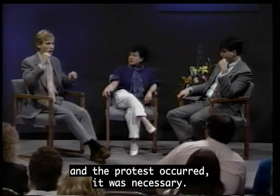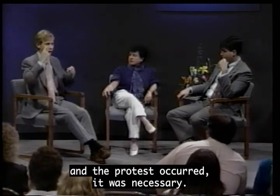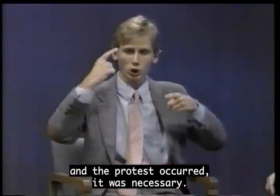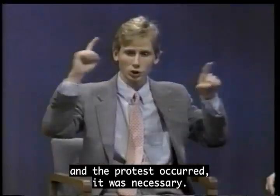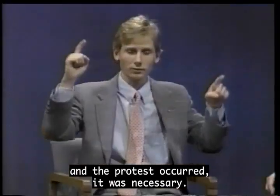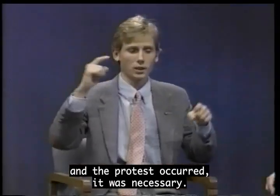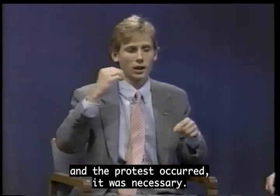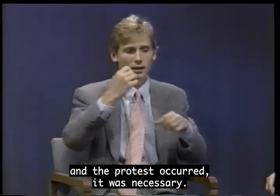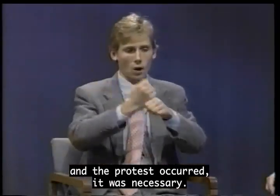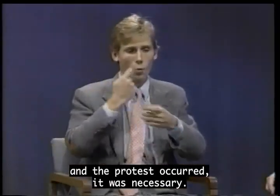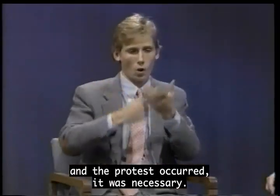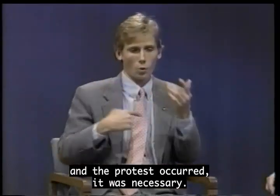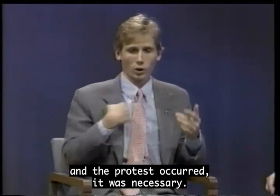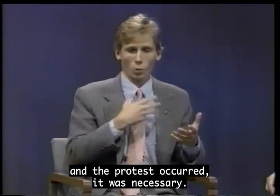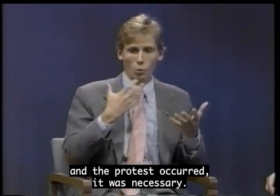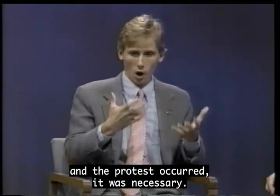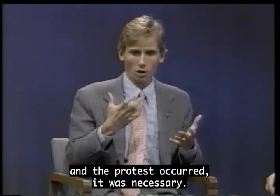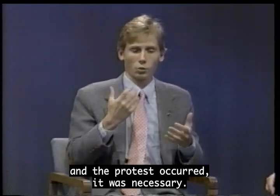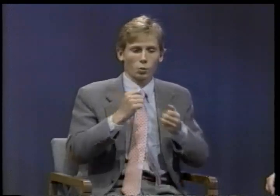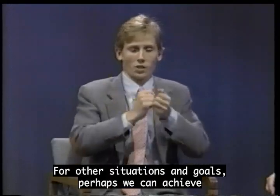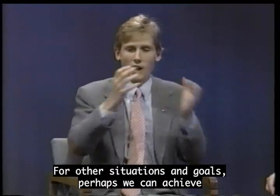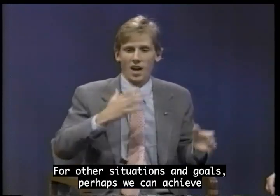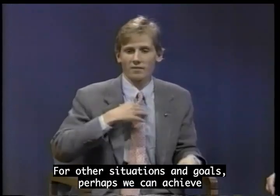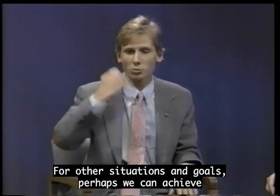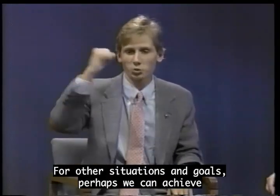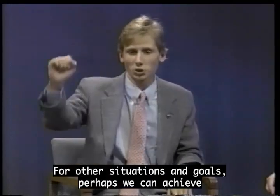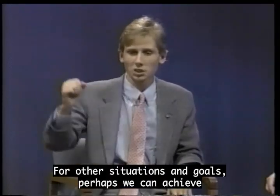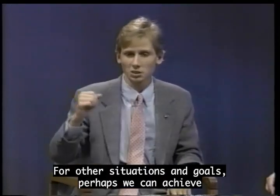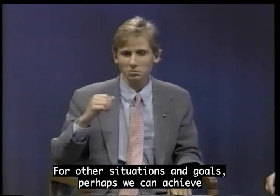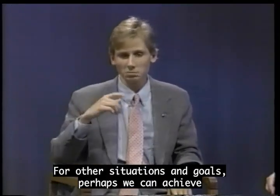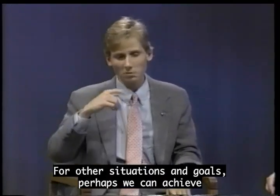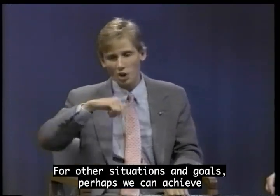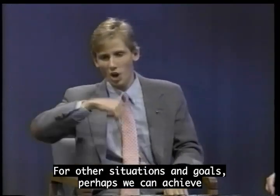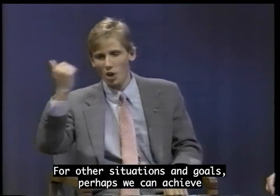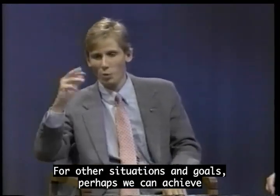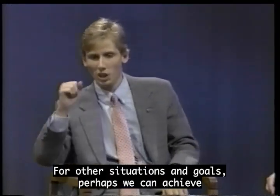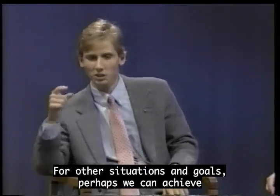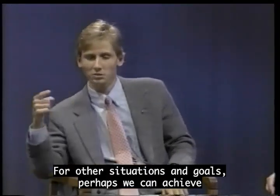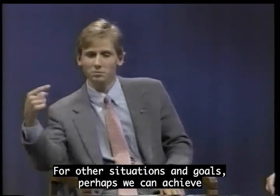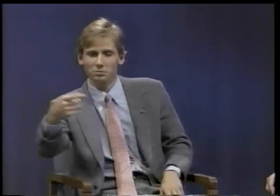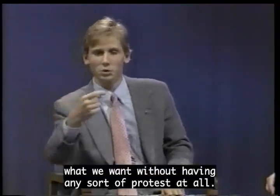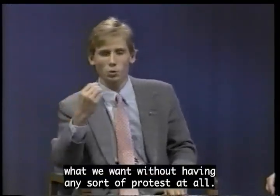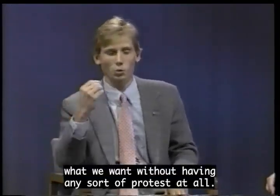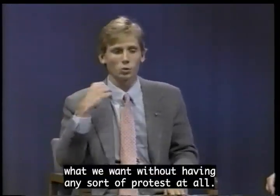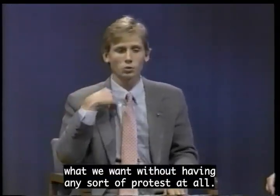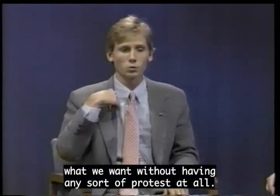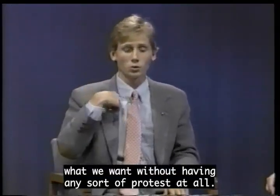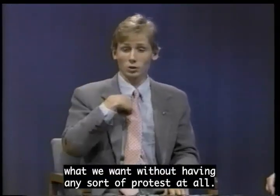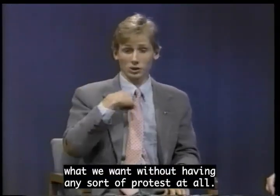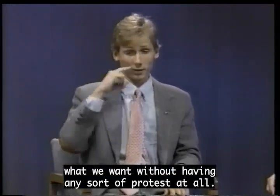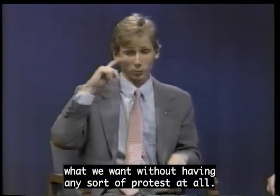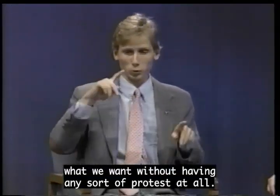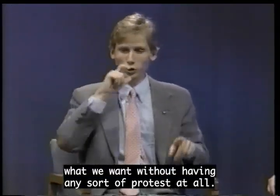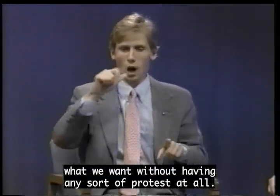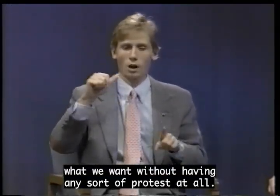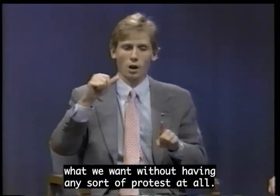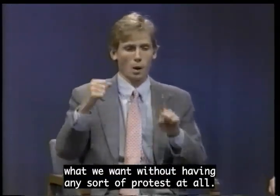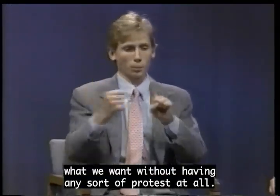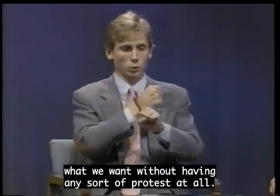For other situations and goals, perhaps we can achieve what we want without having any sort of protest at all. Maybe there's other ways to